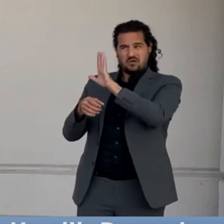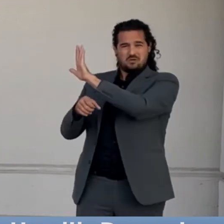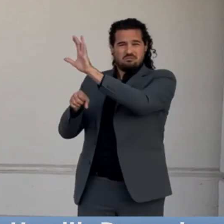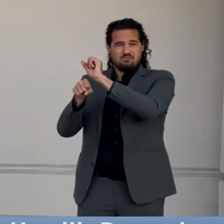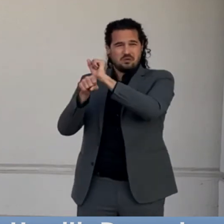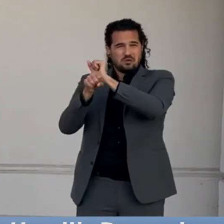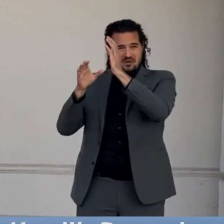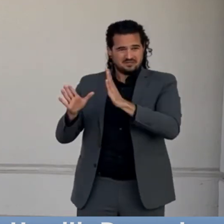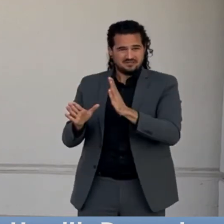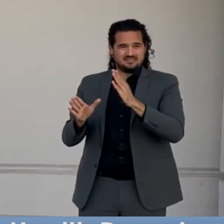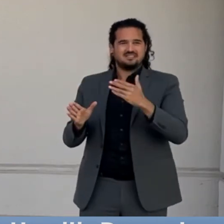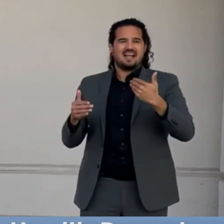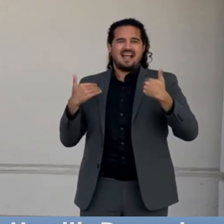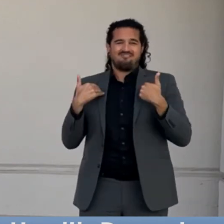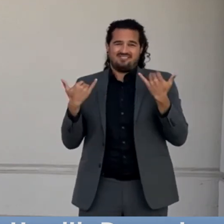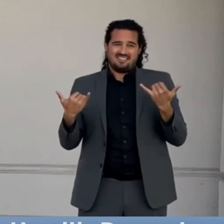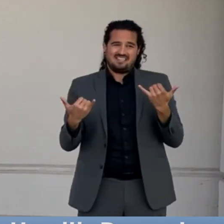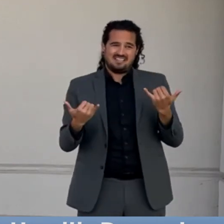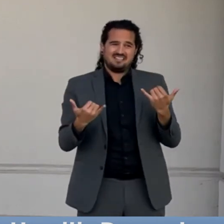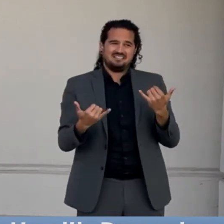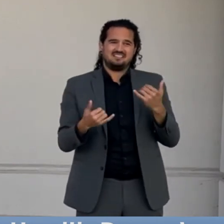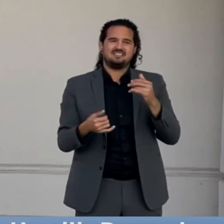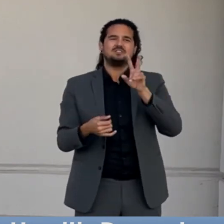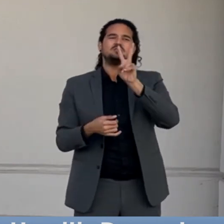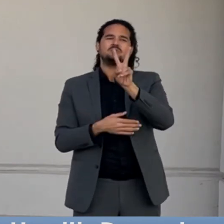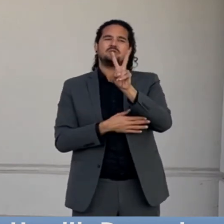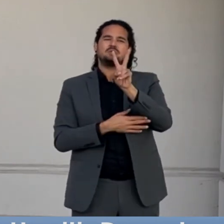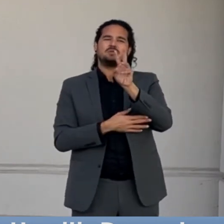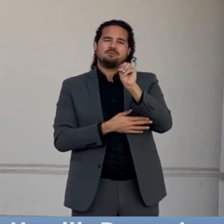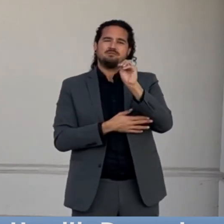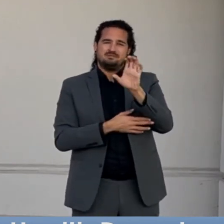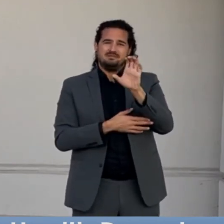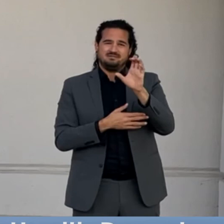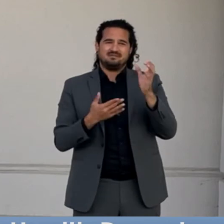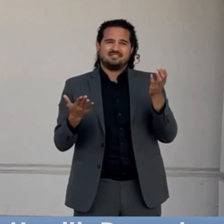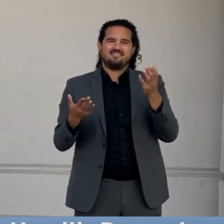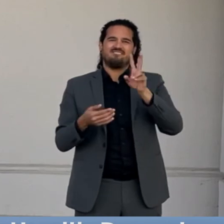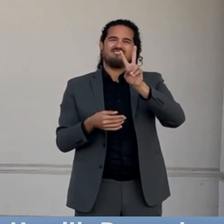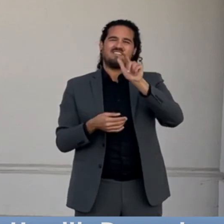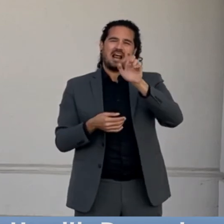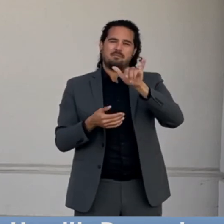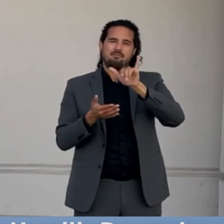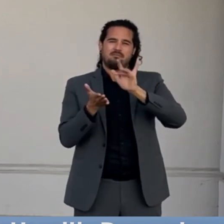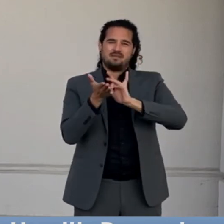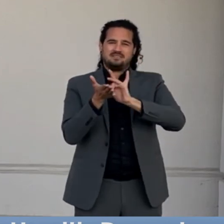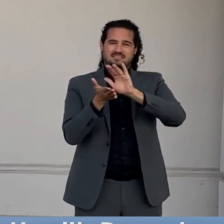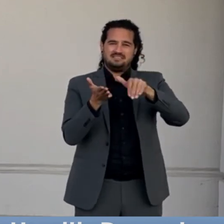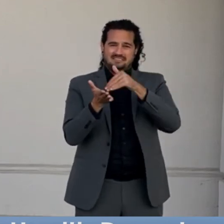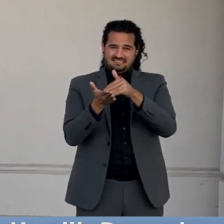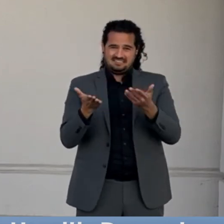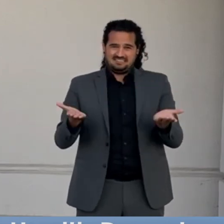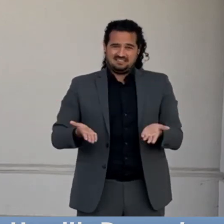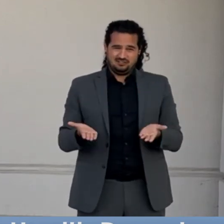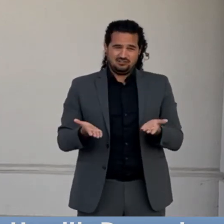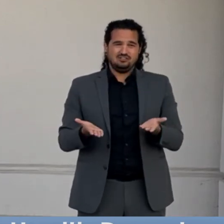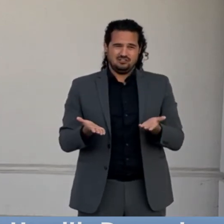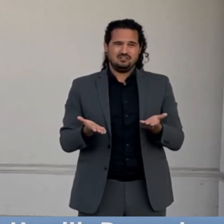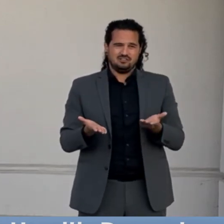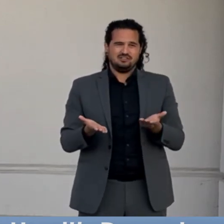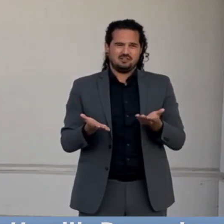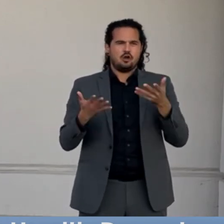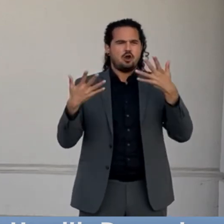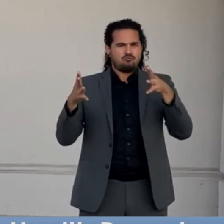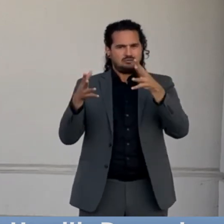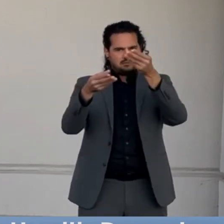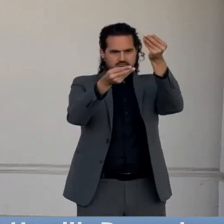Medical Center, along with Stanford, Kaiser, and all of the other hospitals did. In the first round, we proportioned the vaccine according to the need